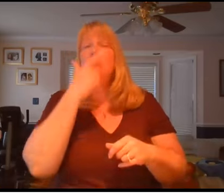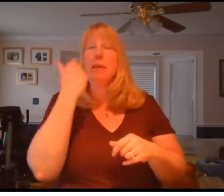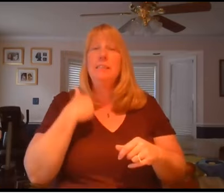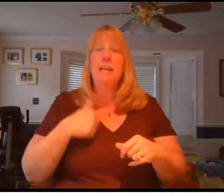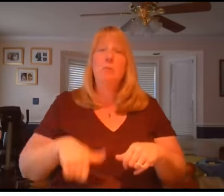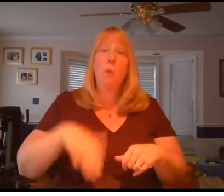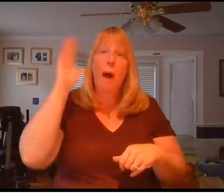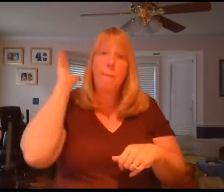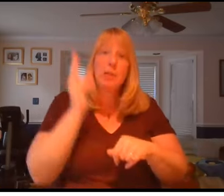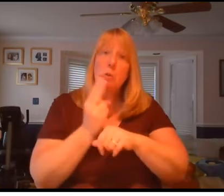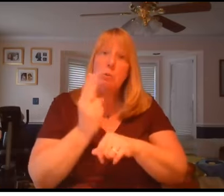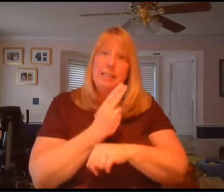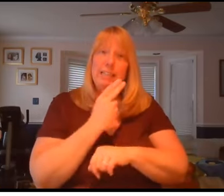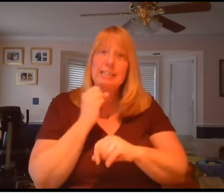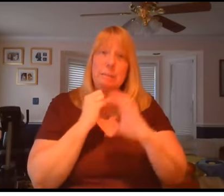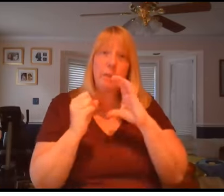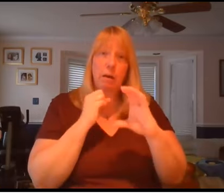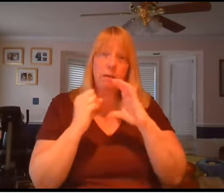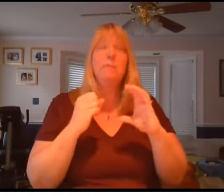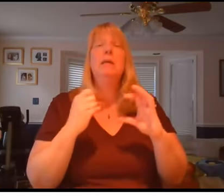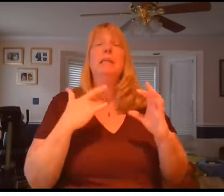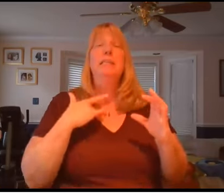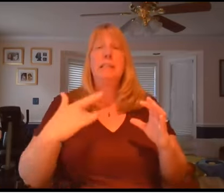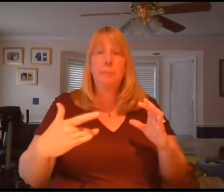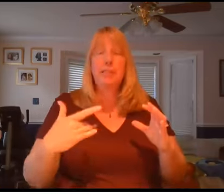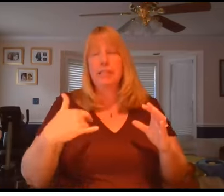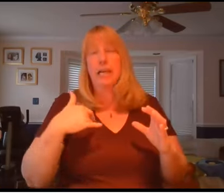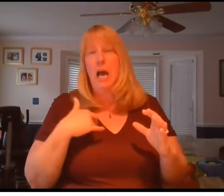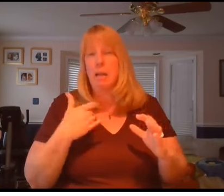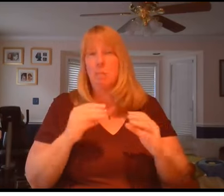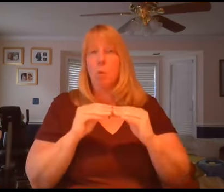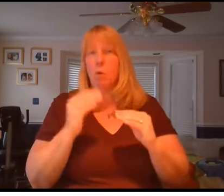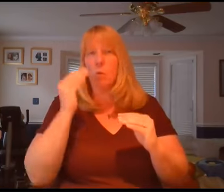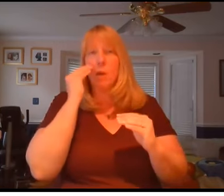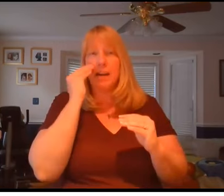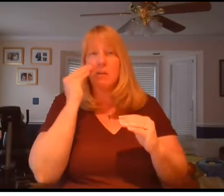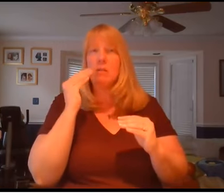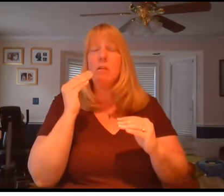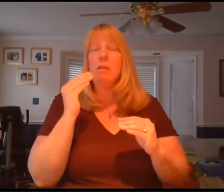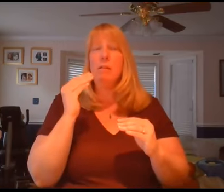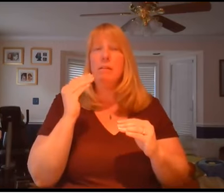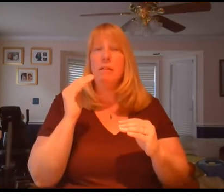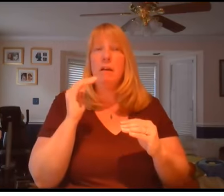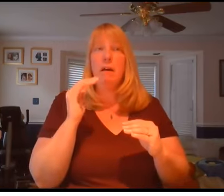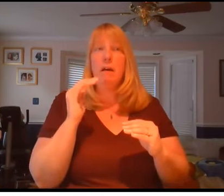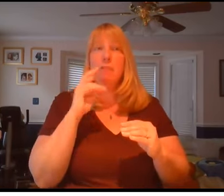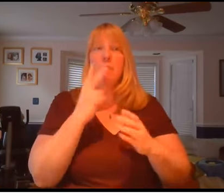true. Because I grew up using simcomming, that means that I'm more prone to